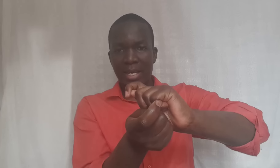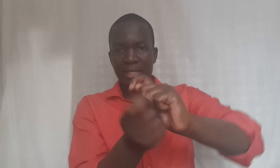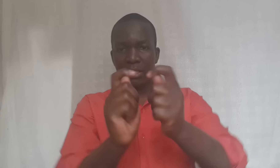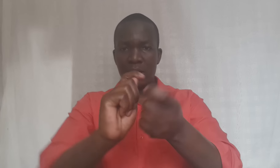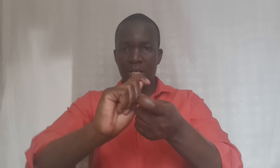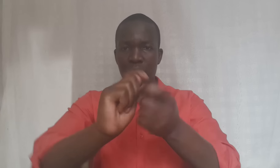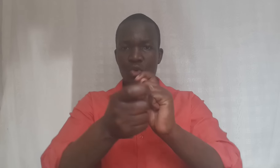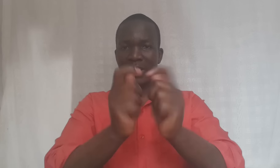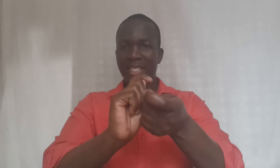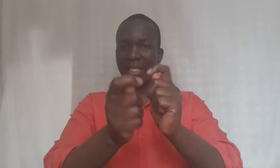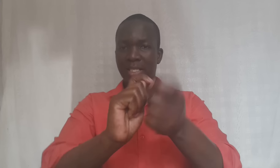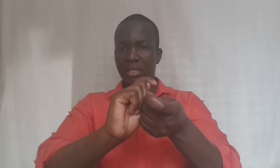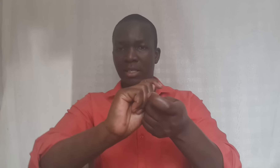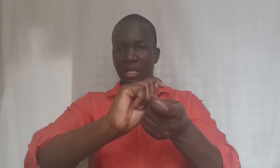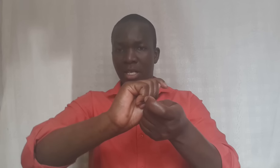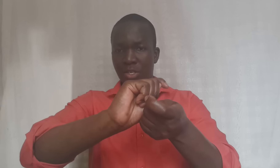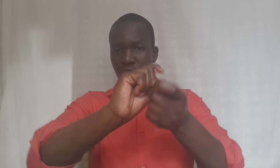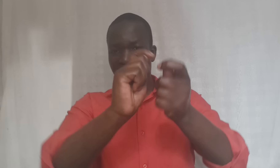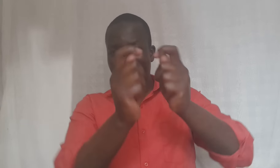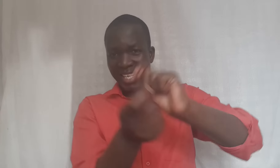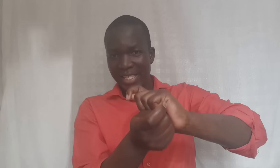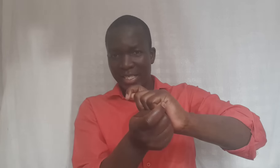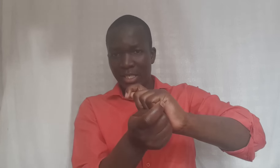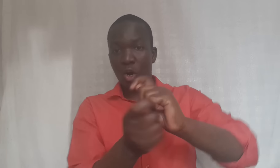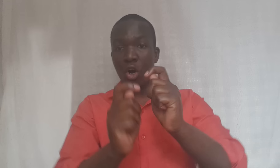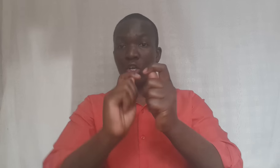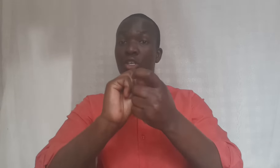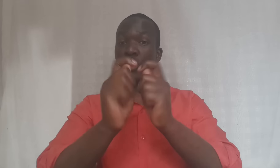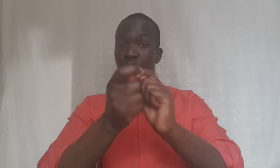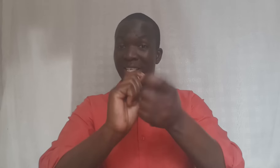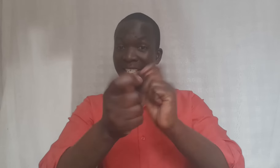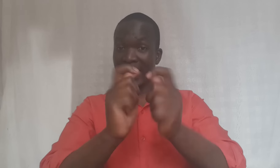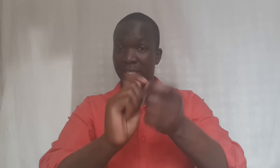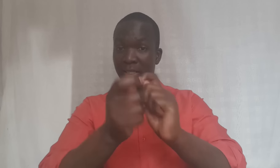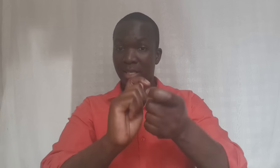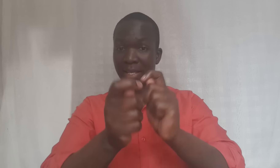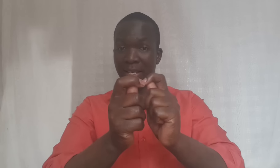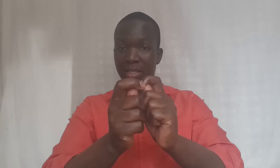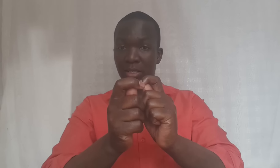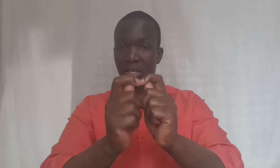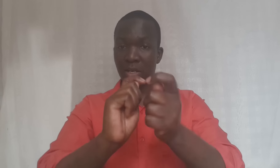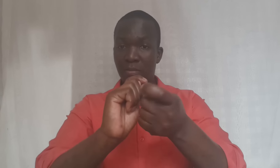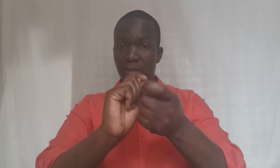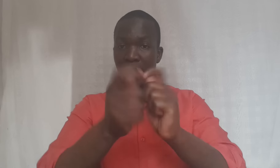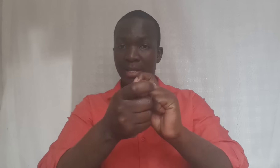that. Translate, translate, or translate, like that. Like